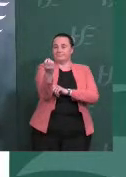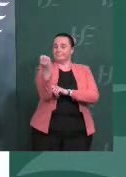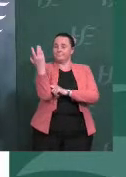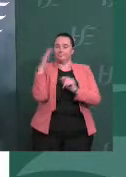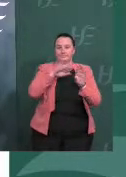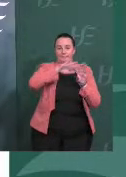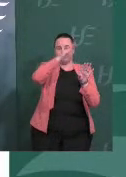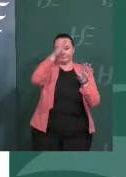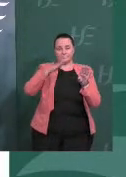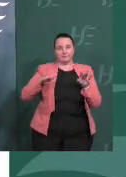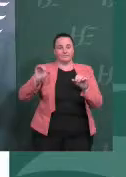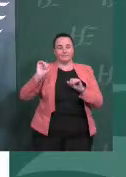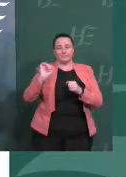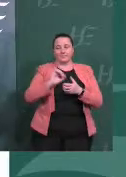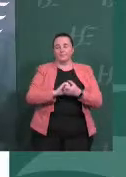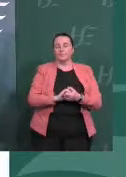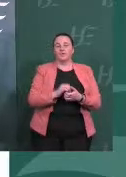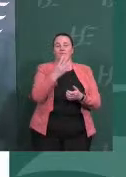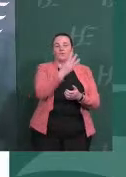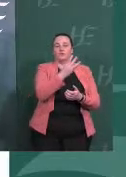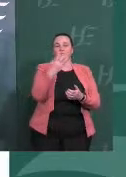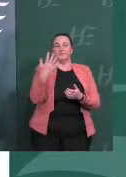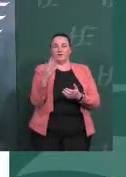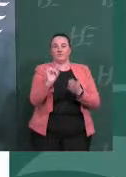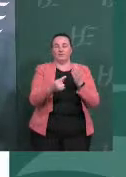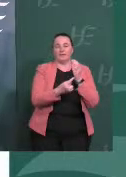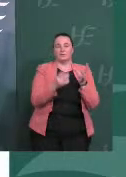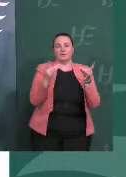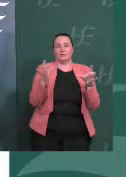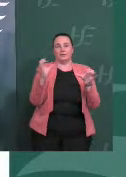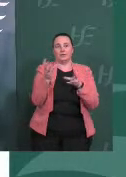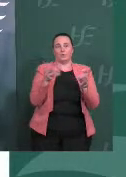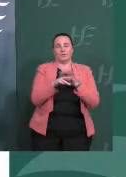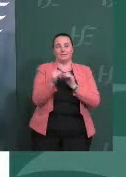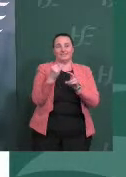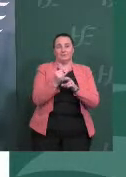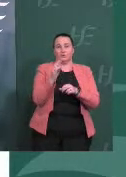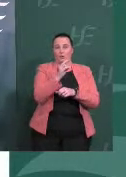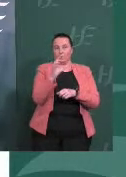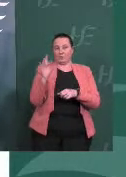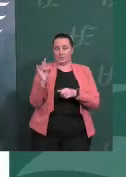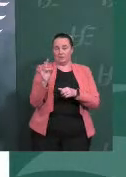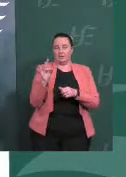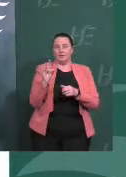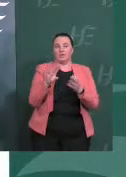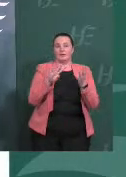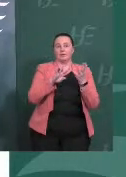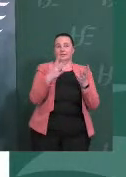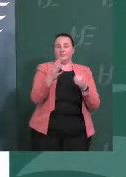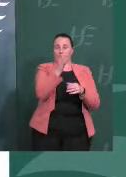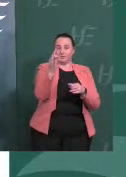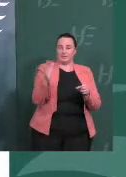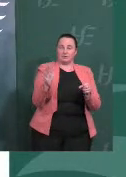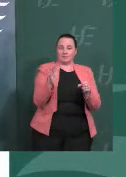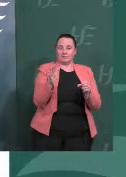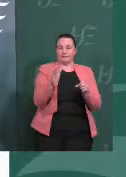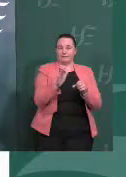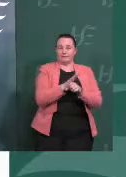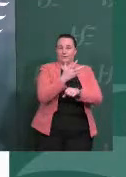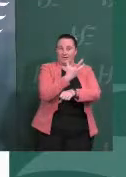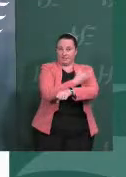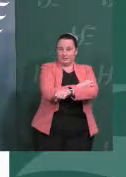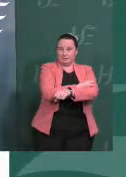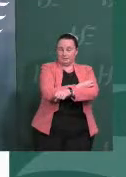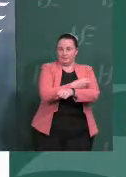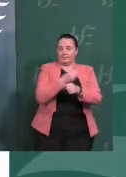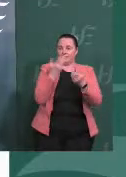I referred to before, a study of 45,000 healthcare workers in the UK, of whom 95% are vaccinated,